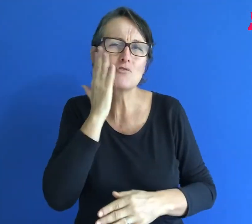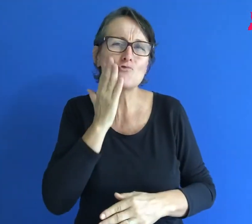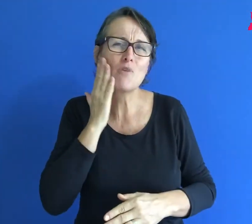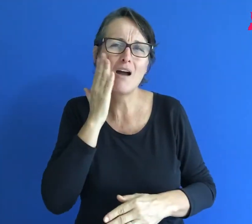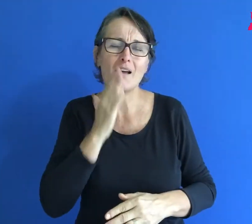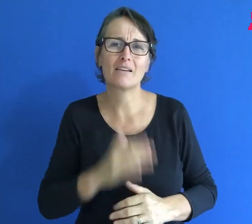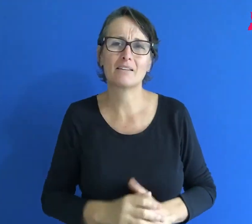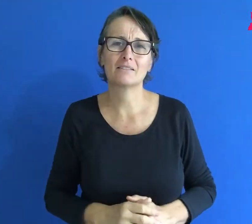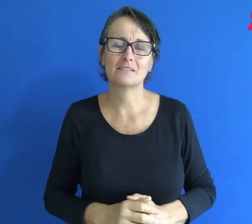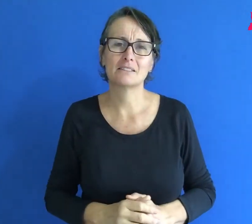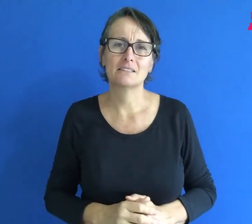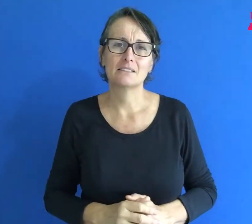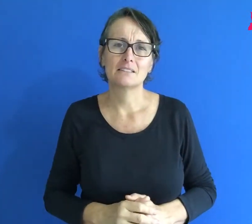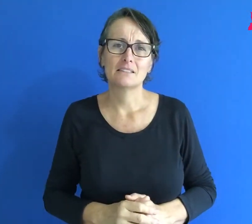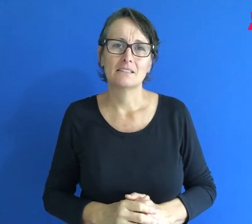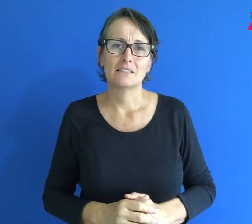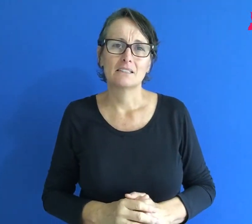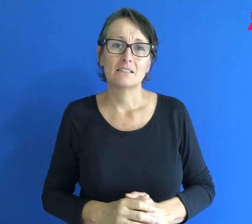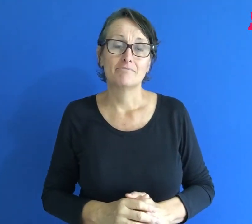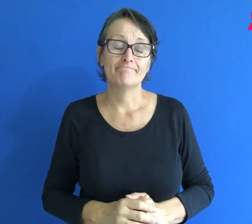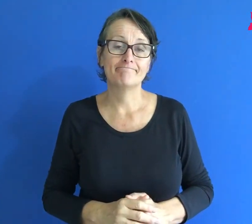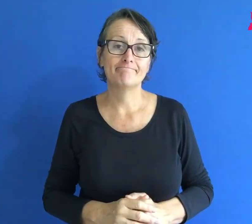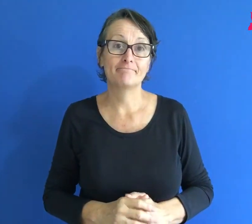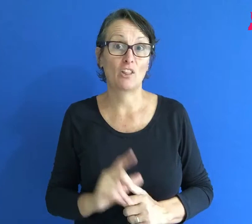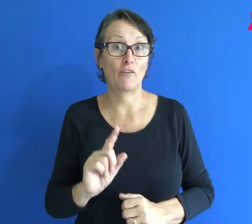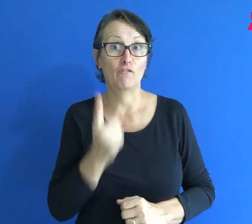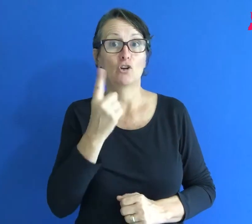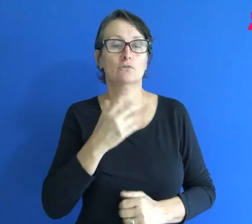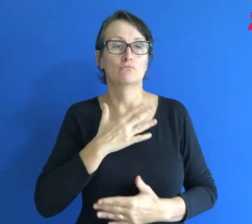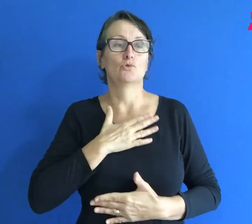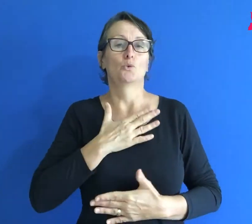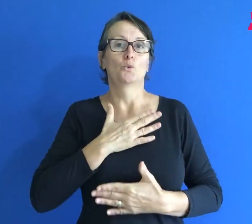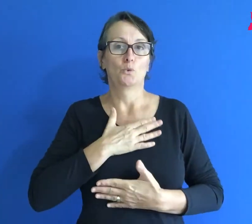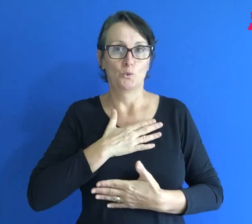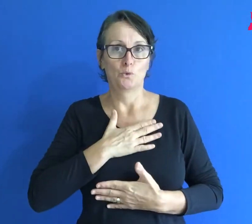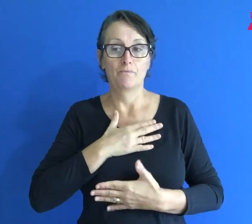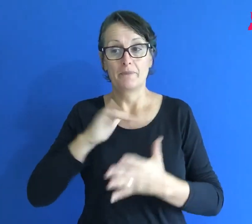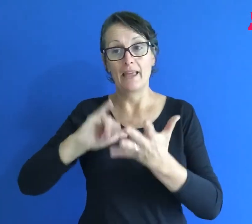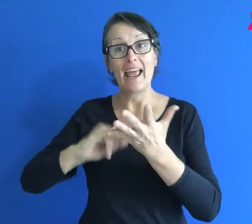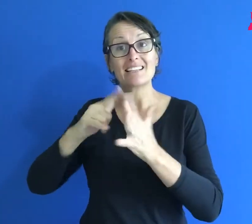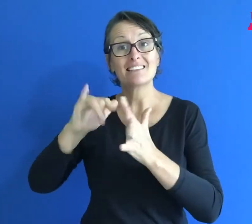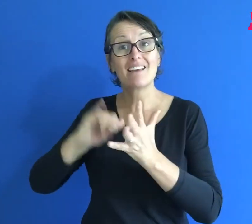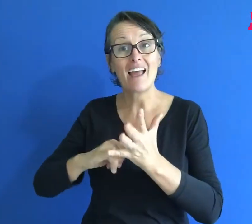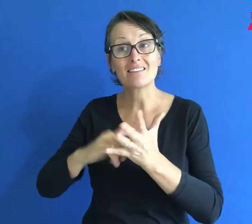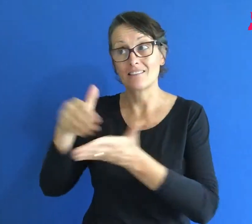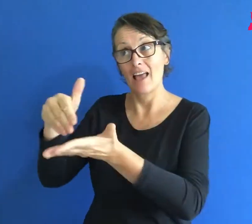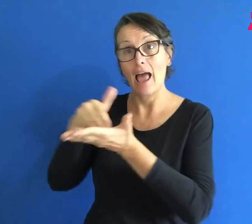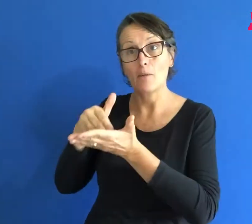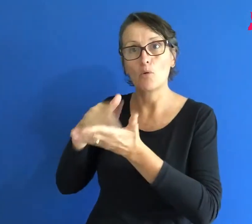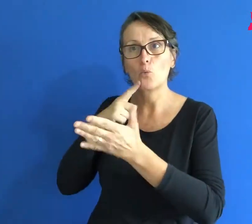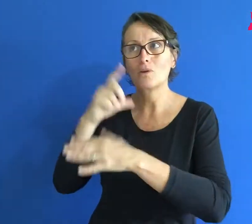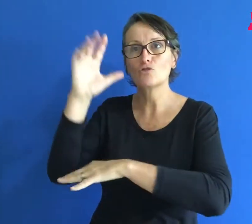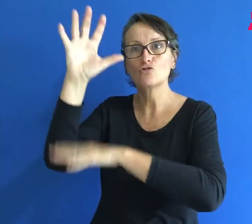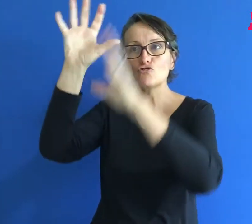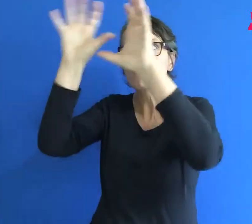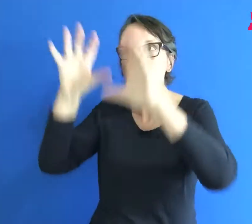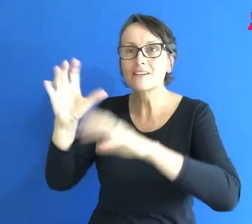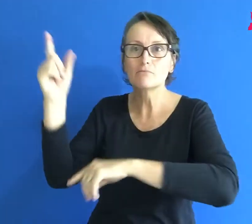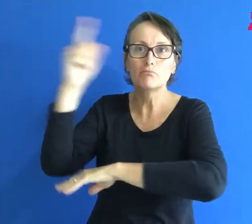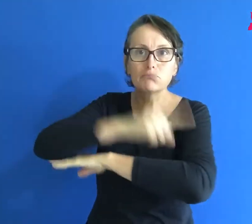First confrontation would have been the State Emergency Service were working, clearing trees off the road, and there was a van that was burnt out, and